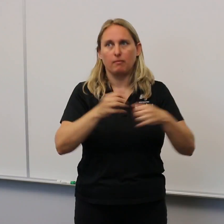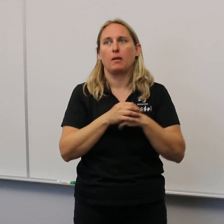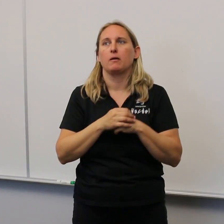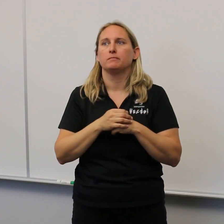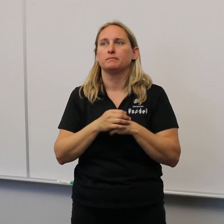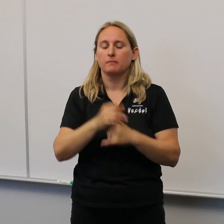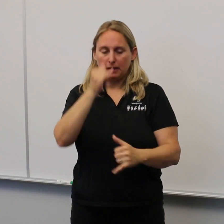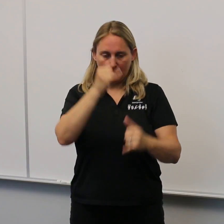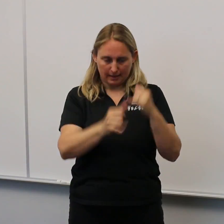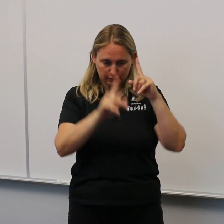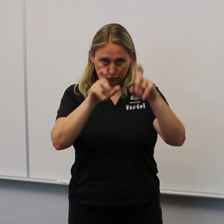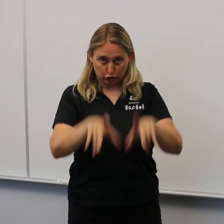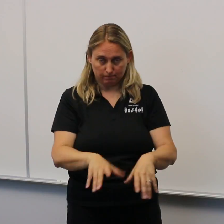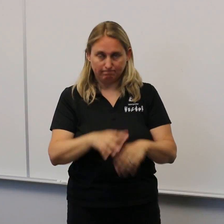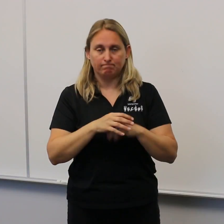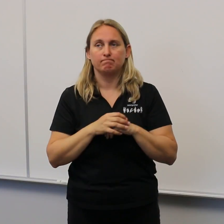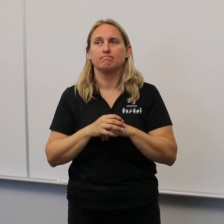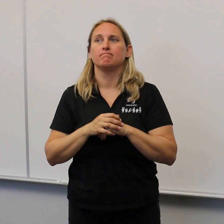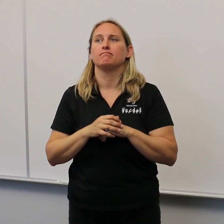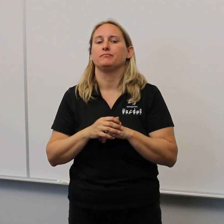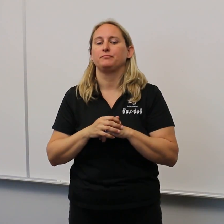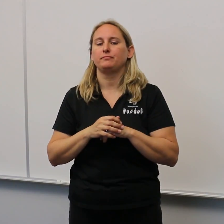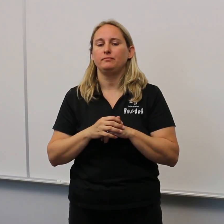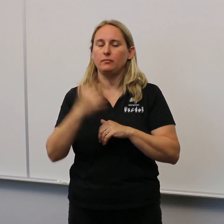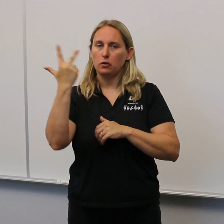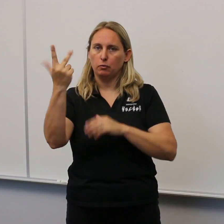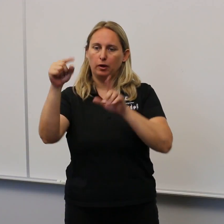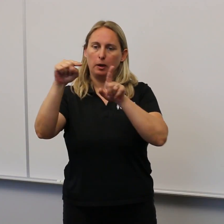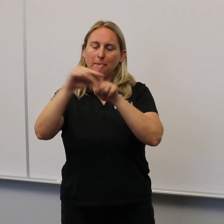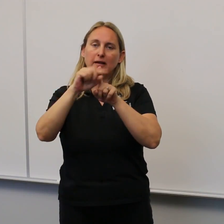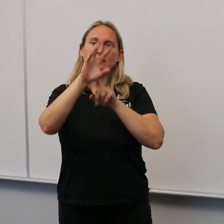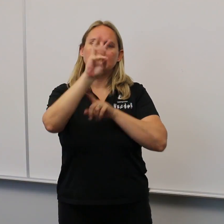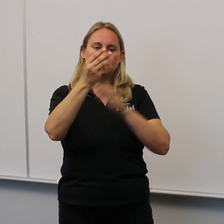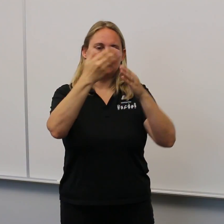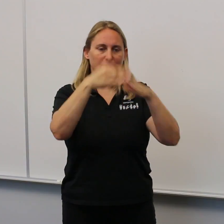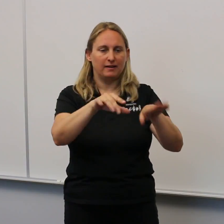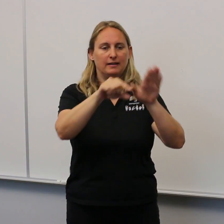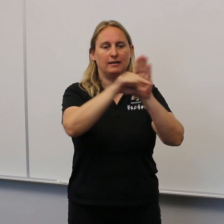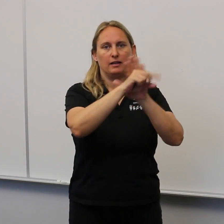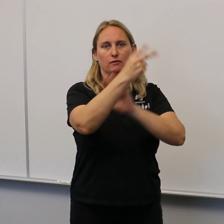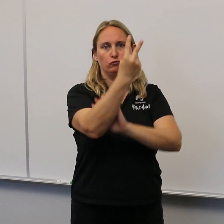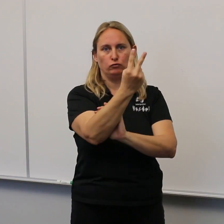Last question, 3 plus 6 divided by negative 2, again.